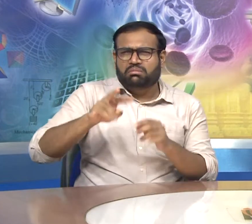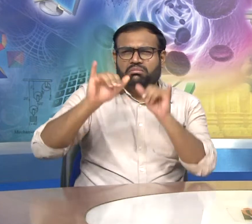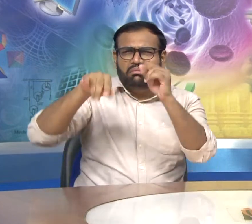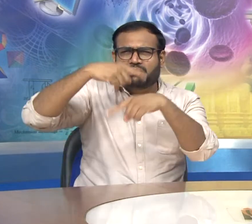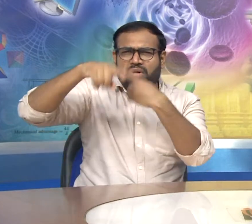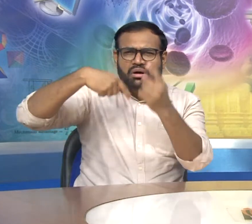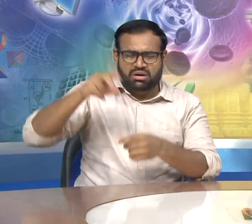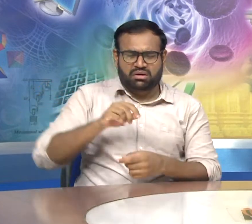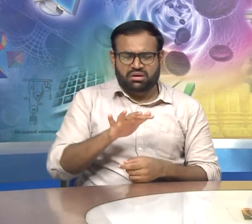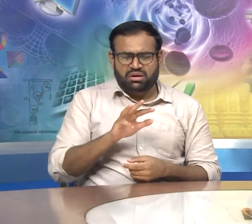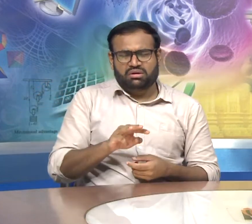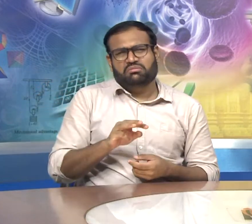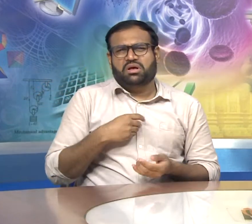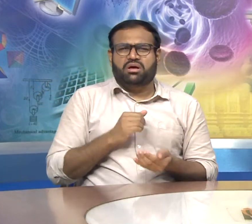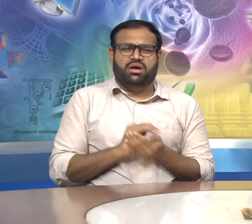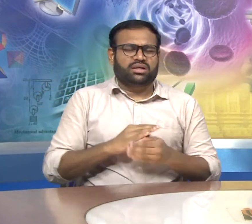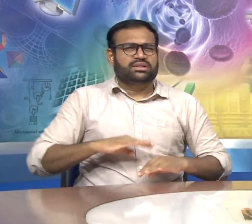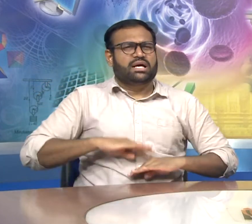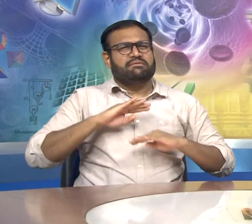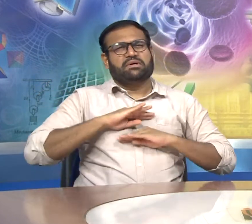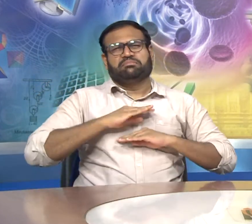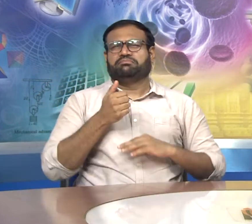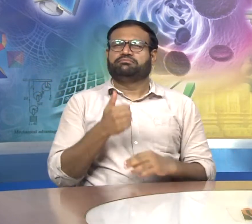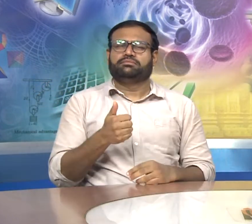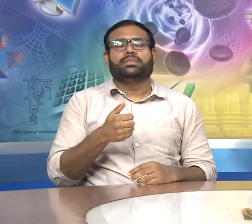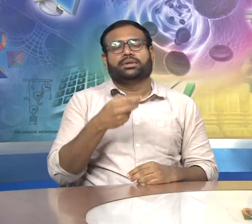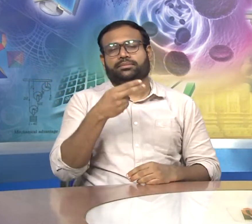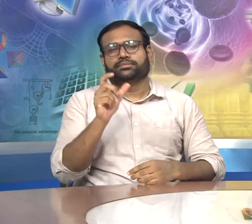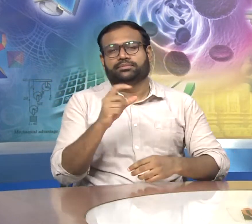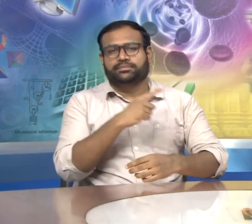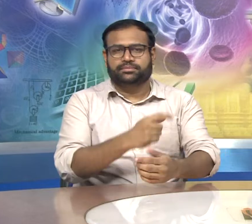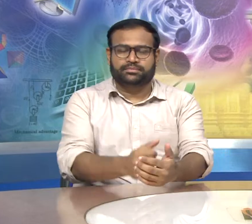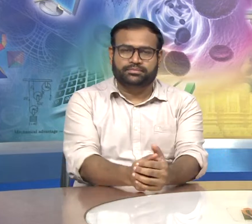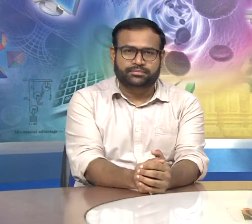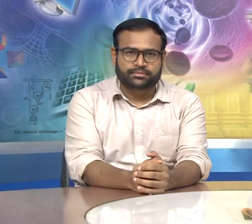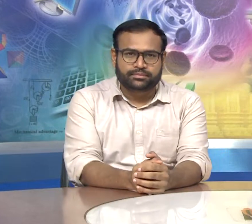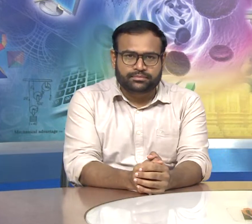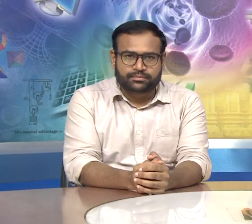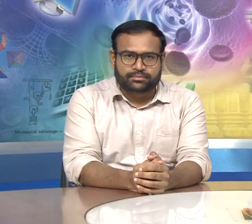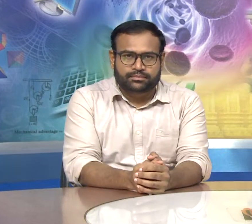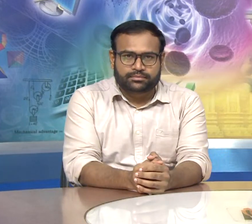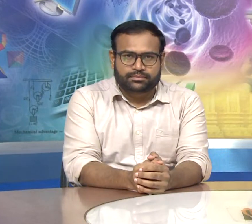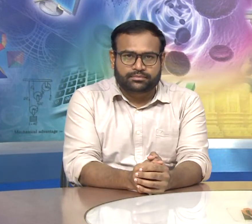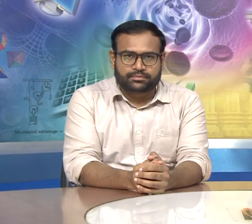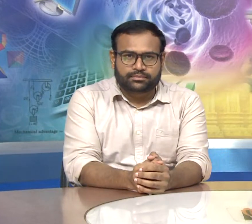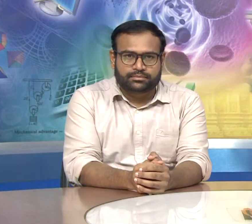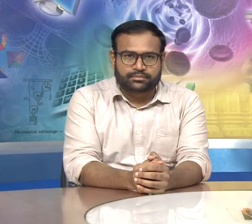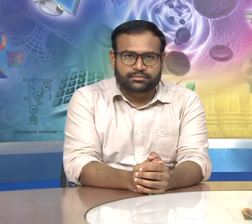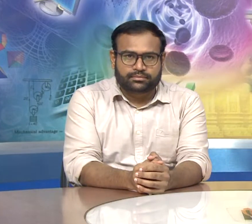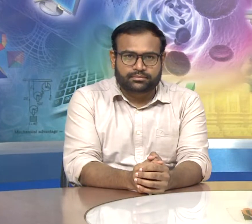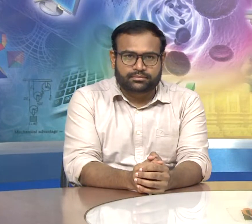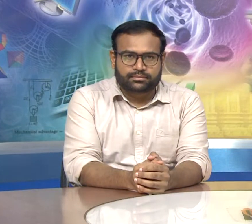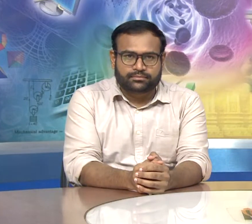you go somewhere and you go like you have 5,000 rupees and you feel it's sufficient for your travel or your